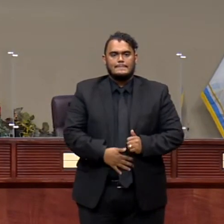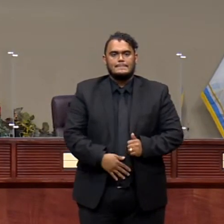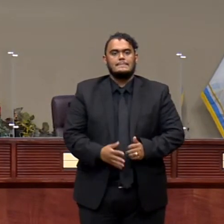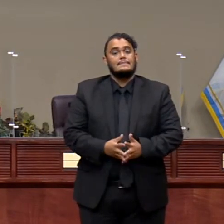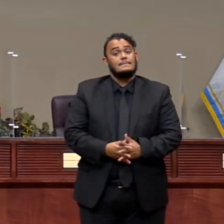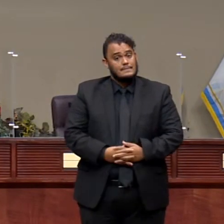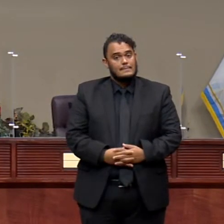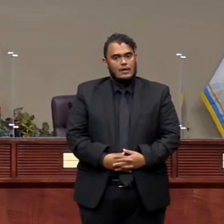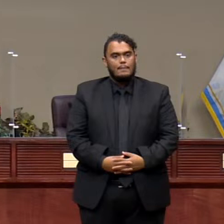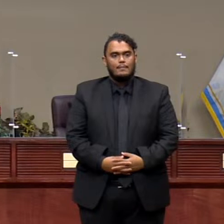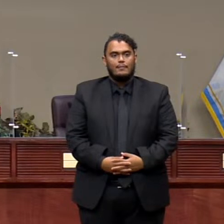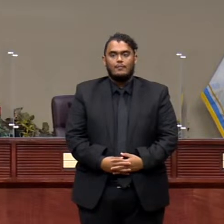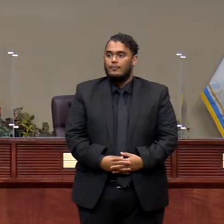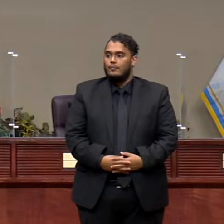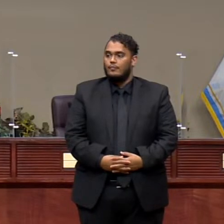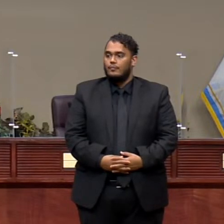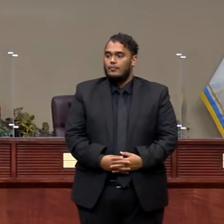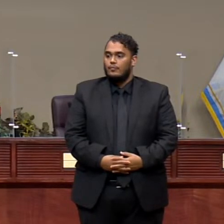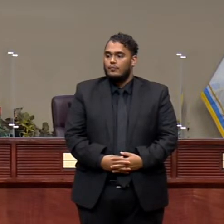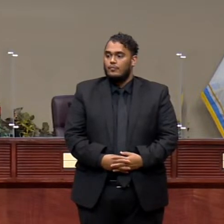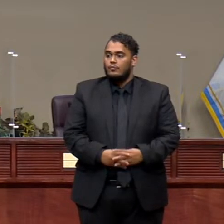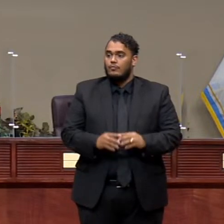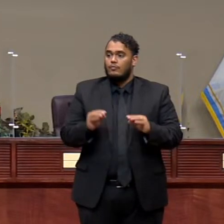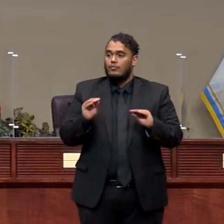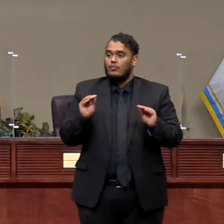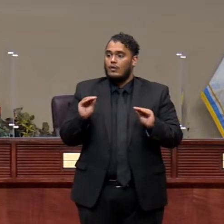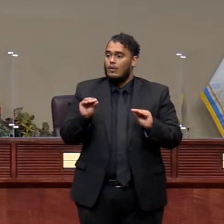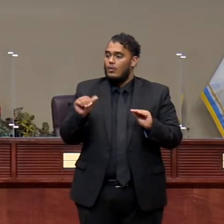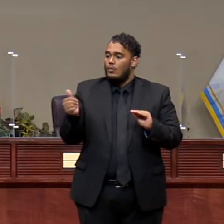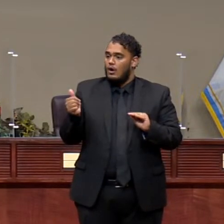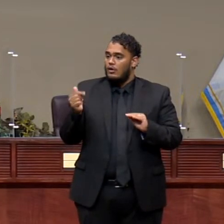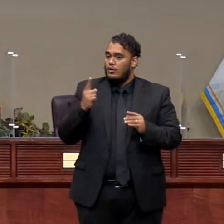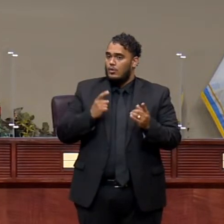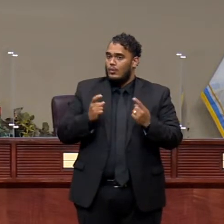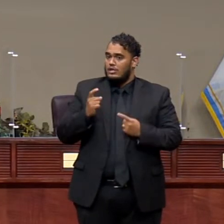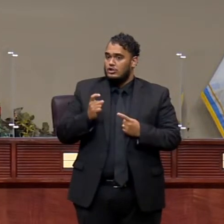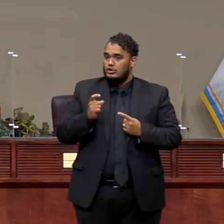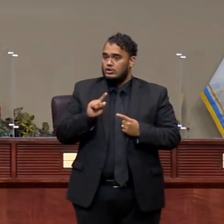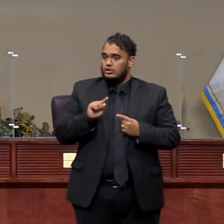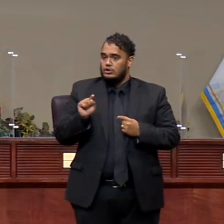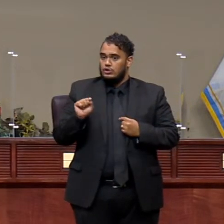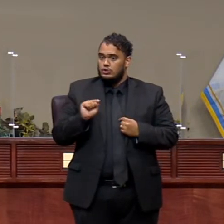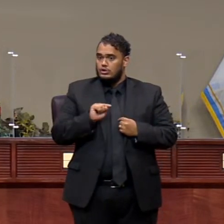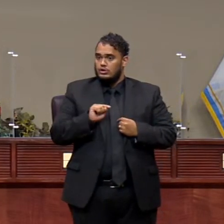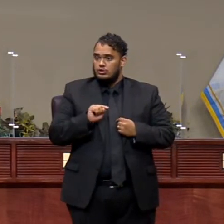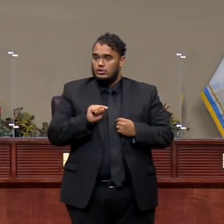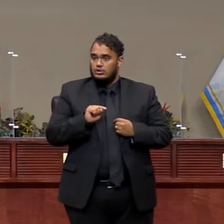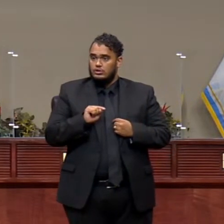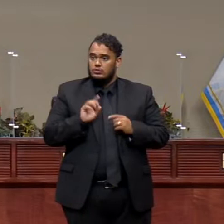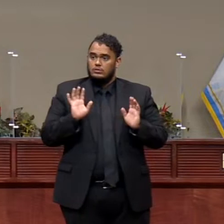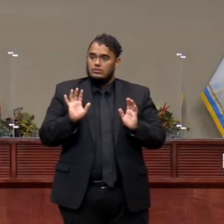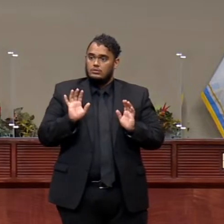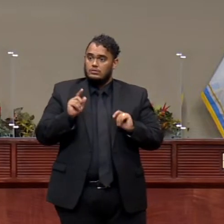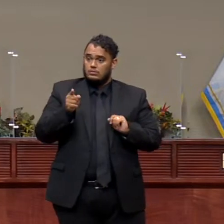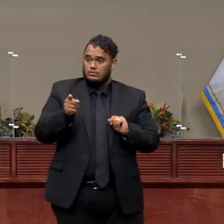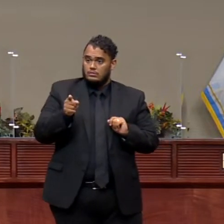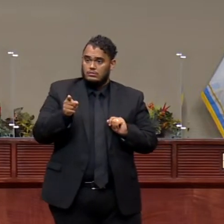Okay. No other questions? Okay. Well,